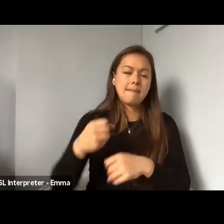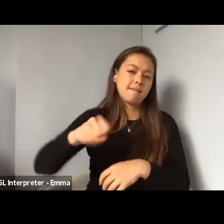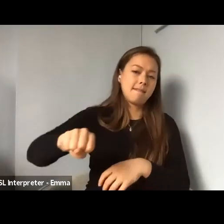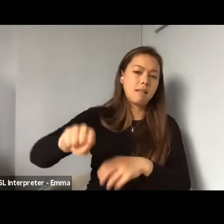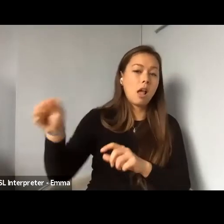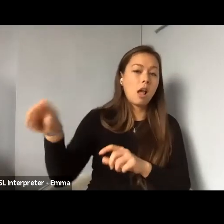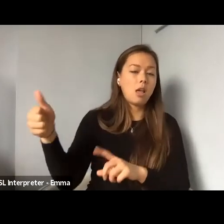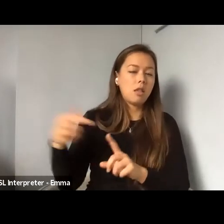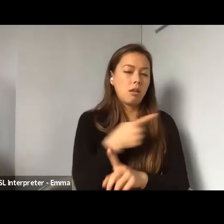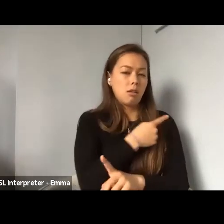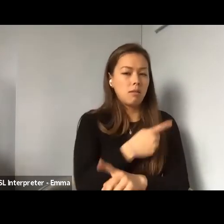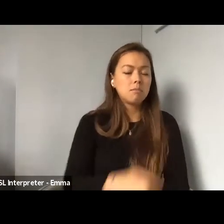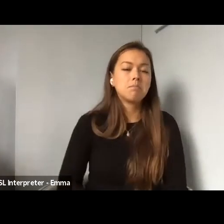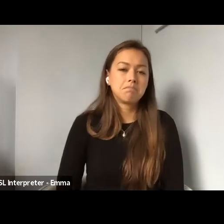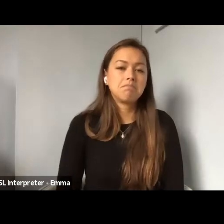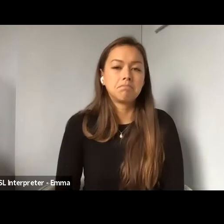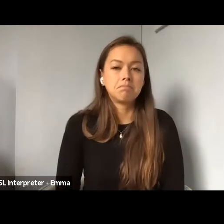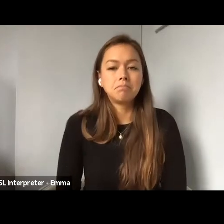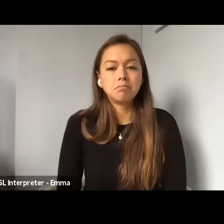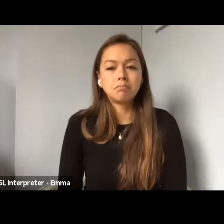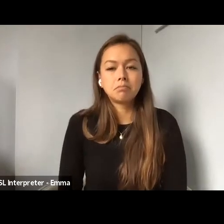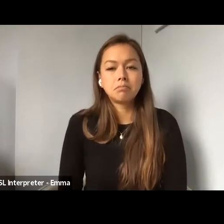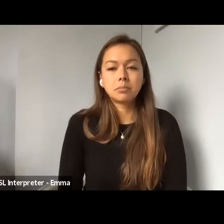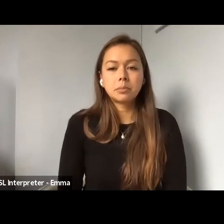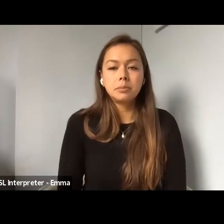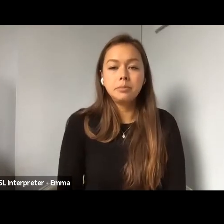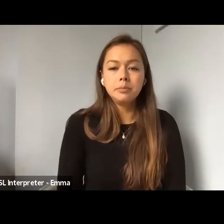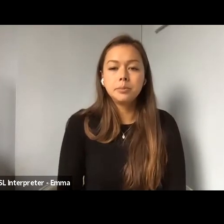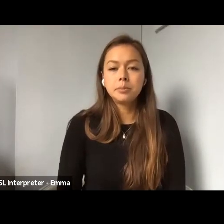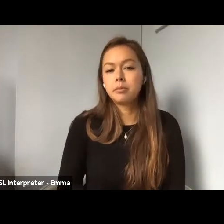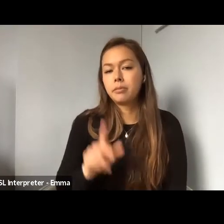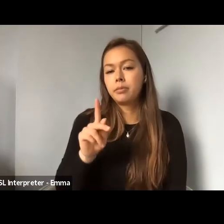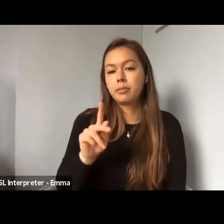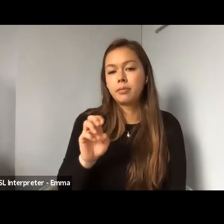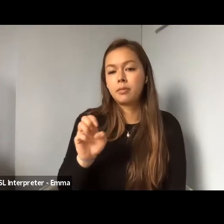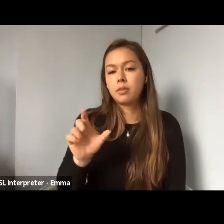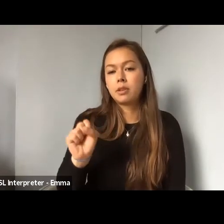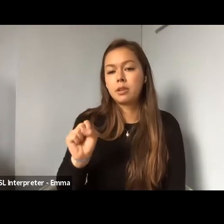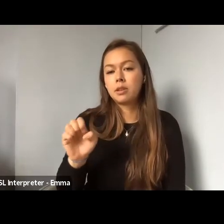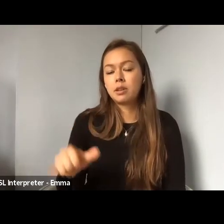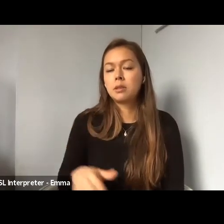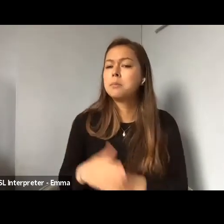Thanks, Benta. And now I think this will probably,